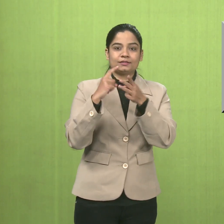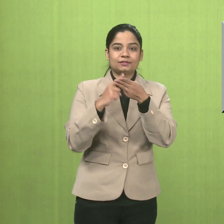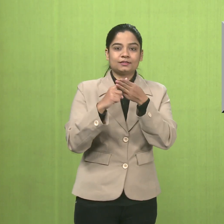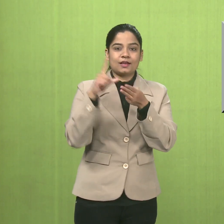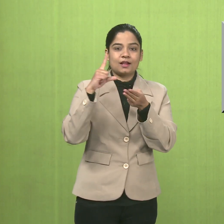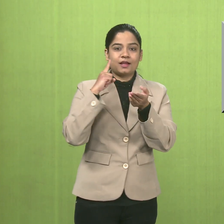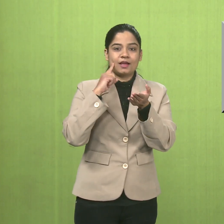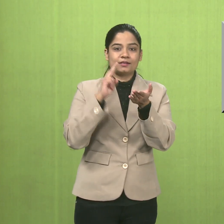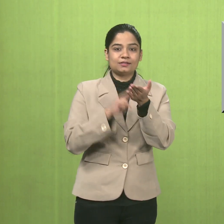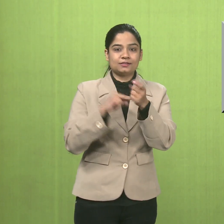delinquency.